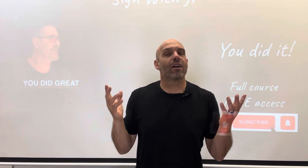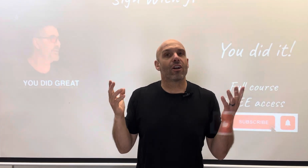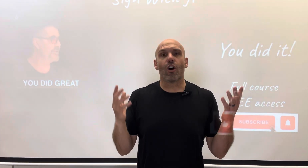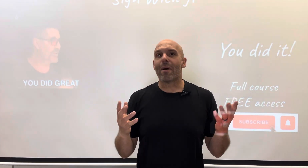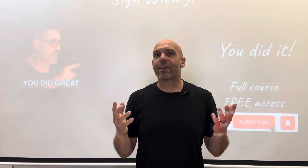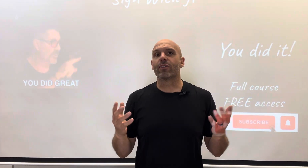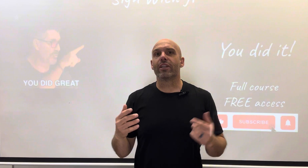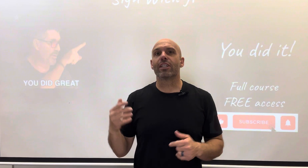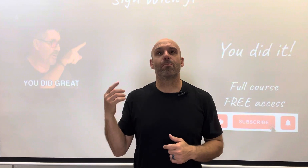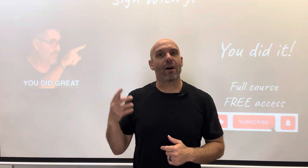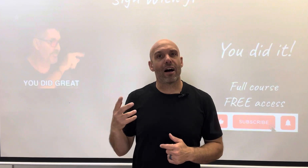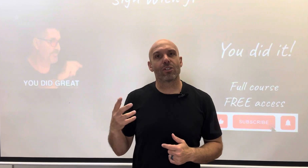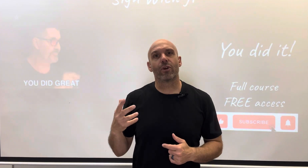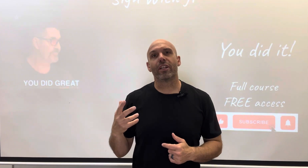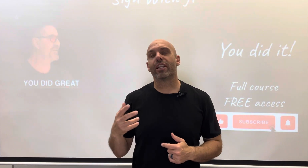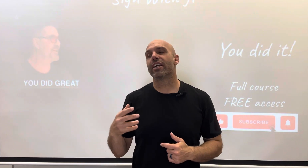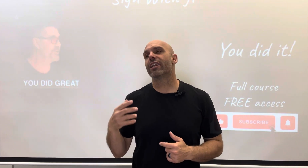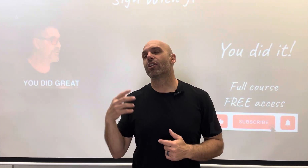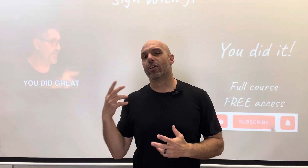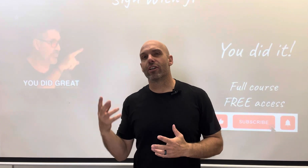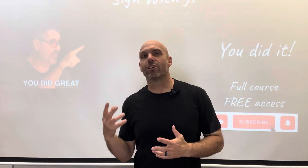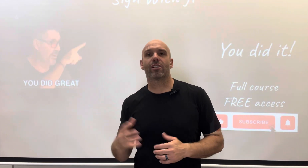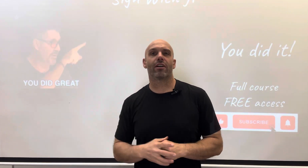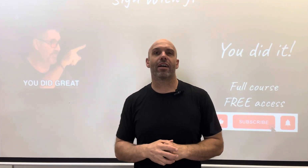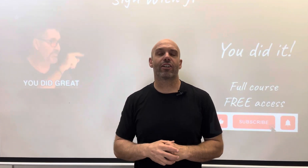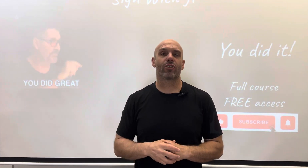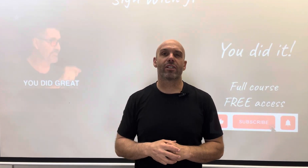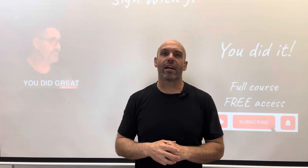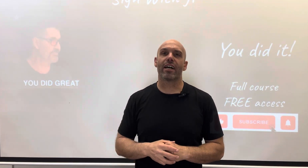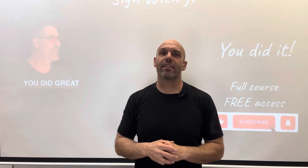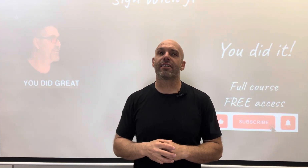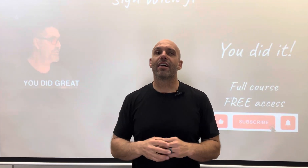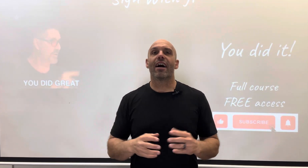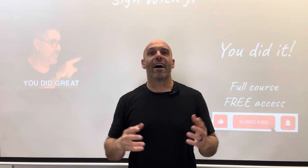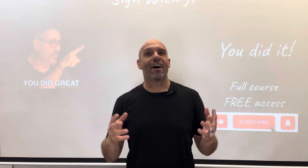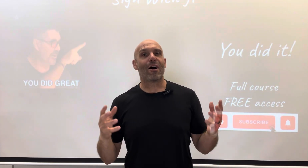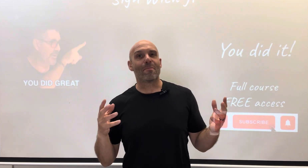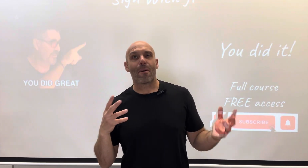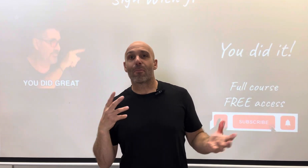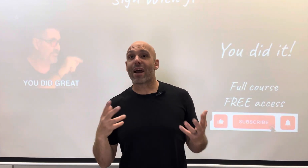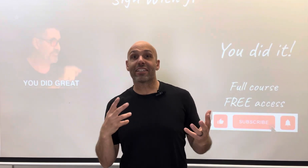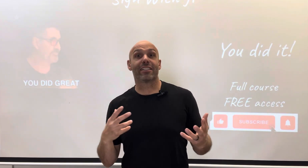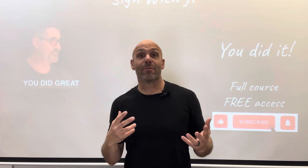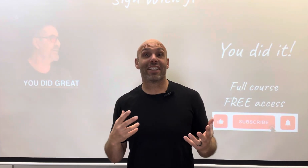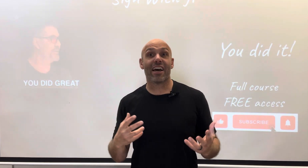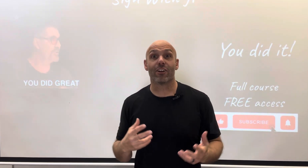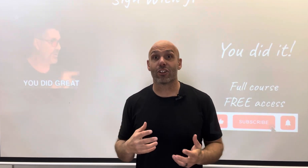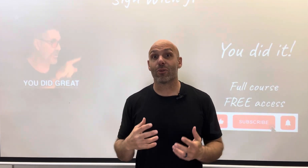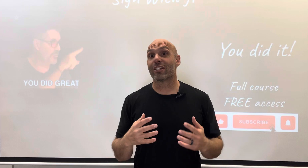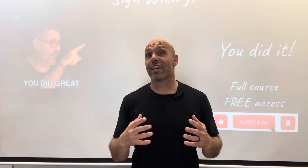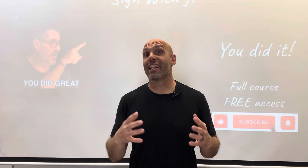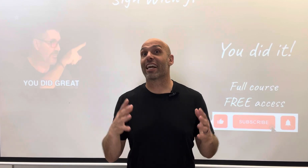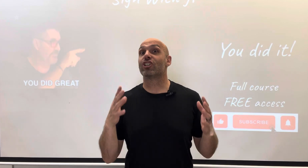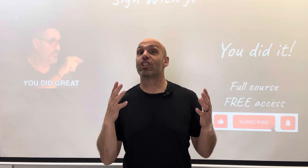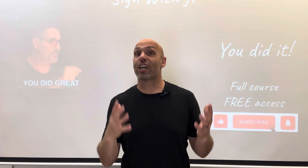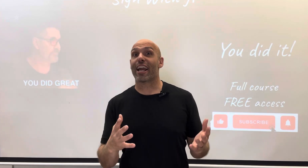go back through this, pause where needed, learn those extra signs, practice them together. So you want to say like a